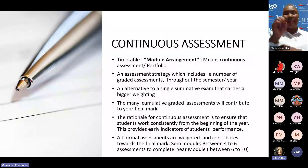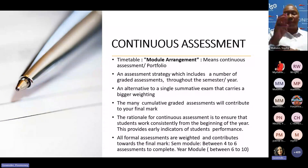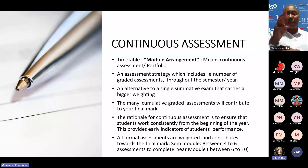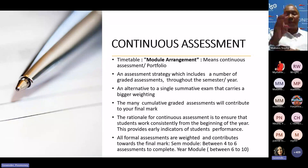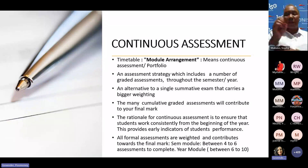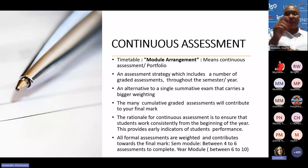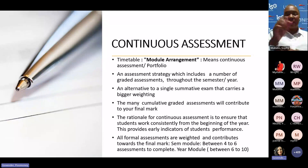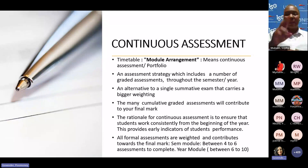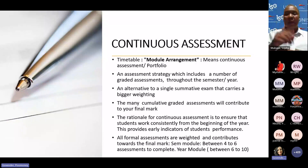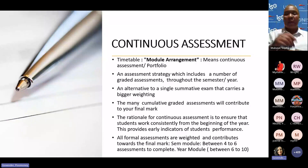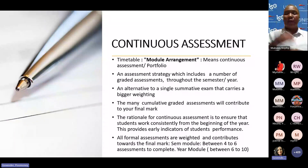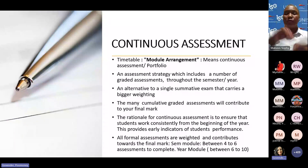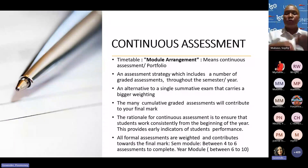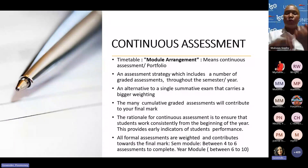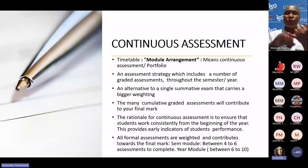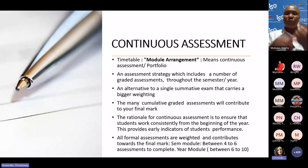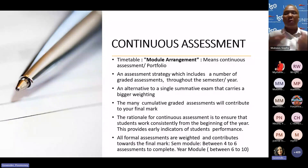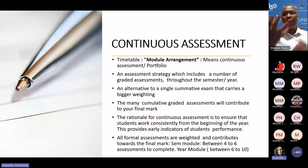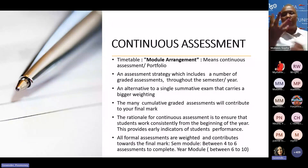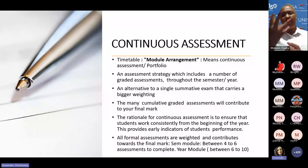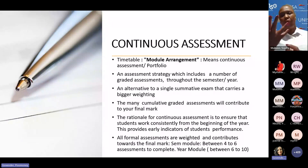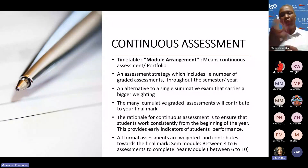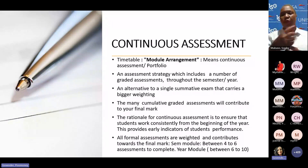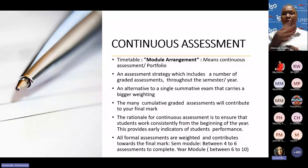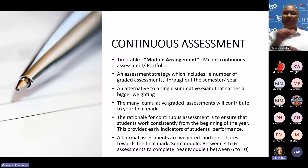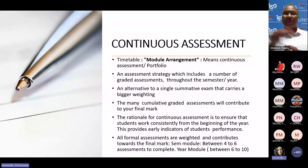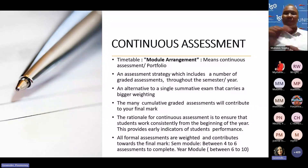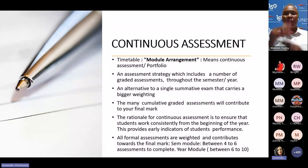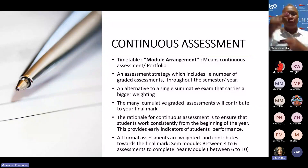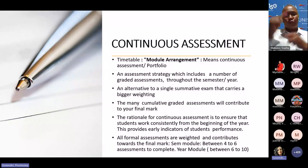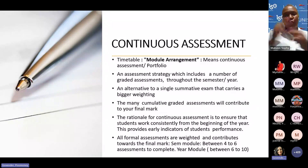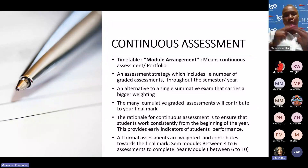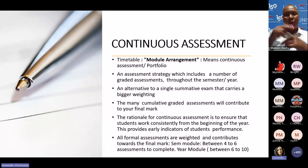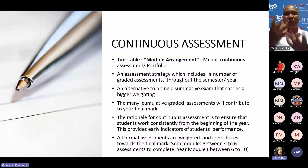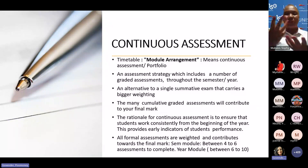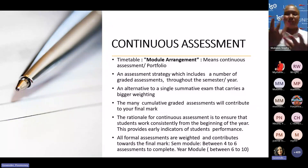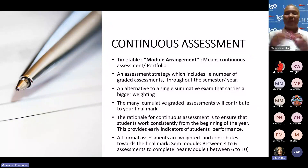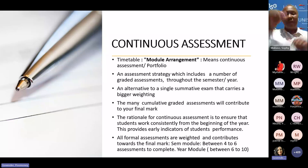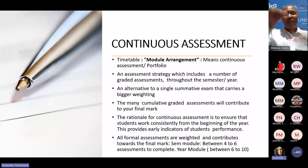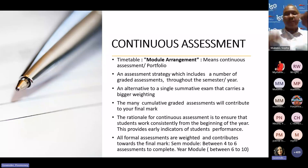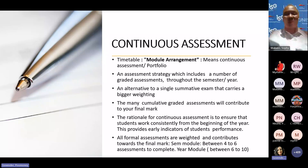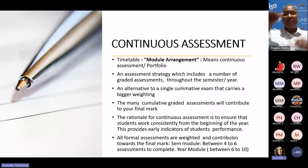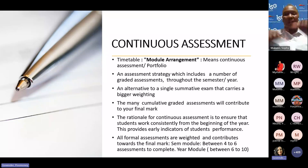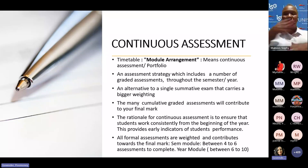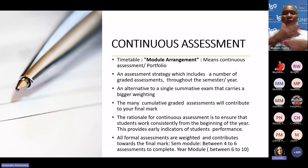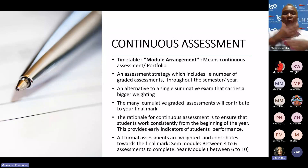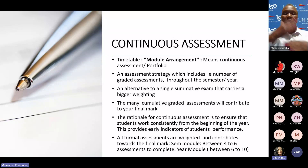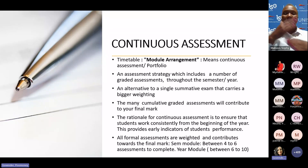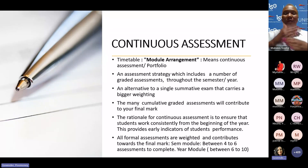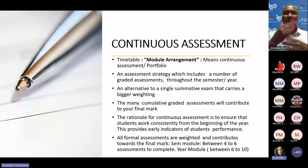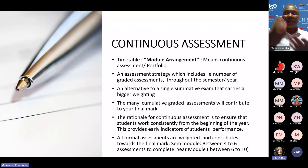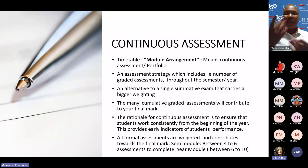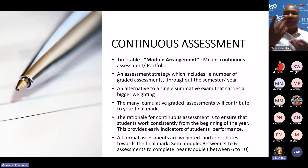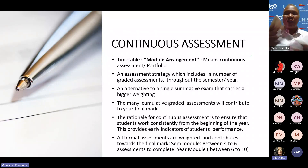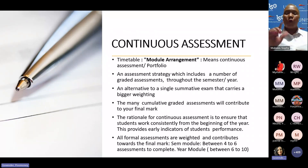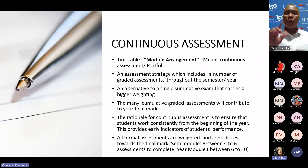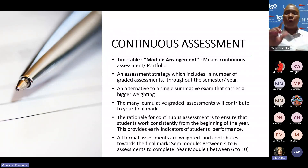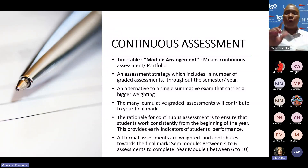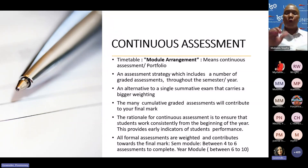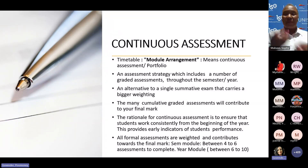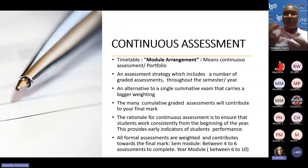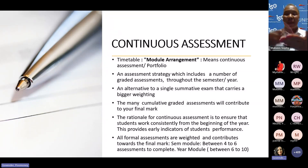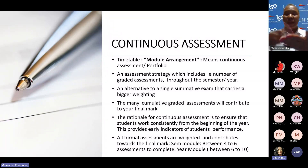had between 4 to 6 smaller assessment tasks. Each of those tasks was graded, and all those